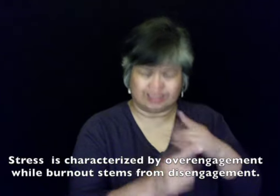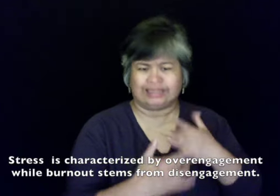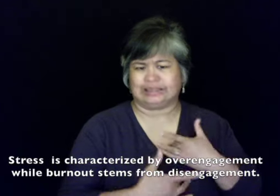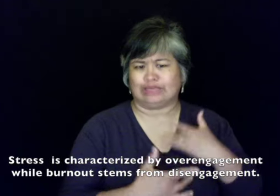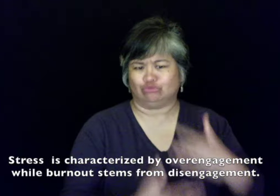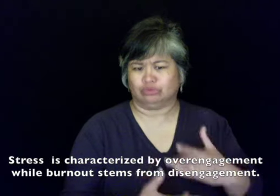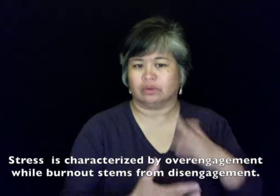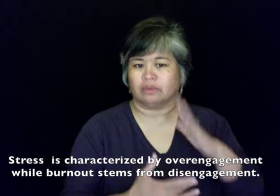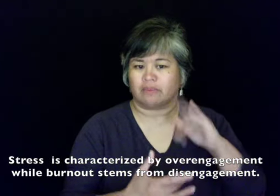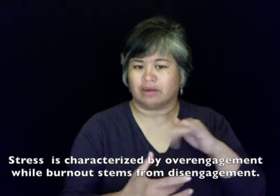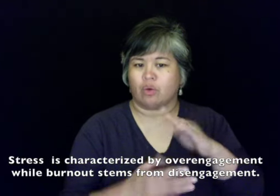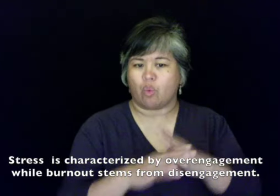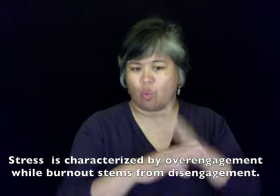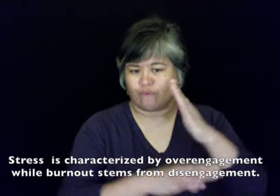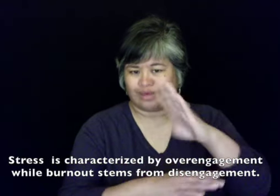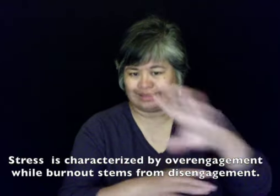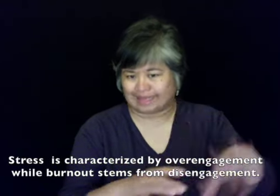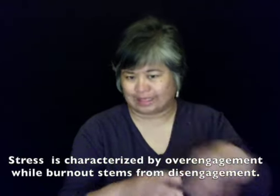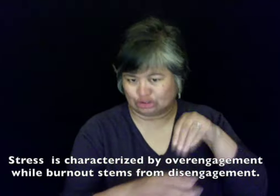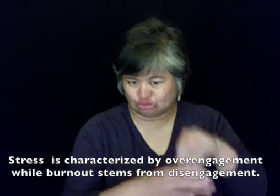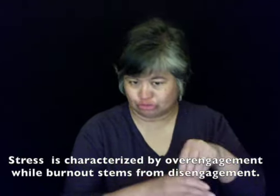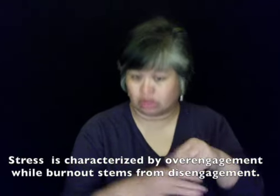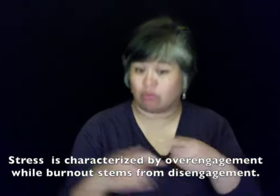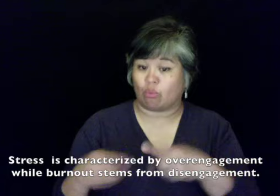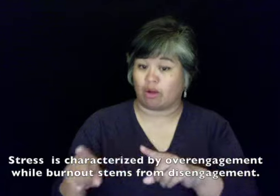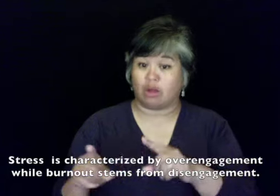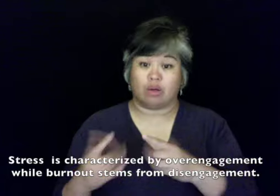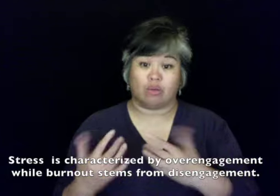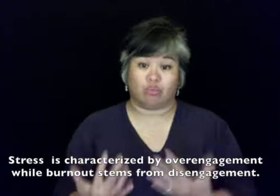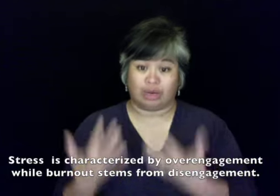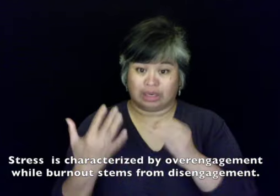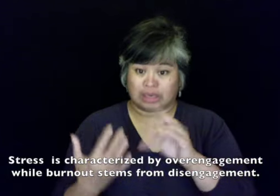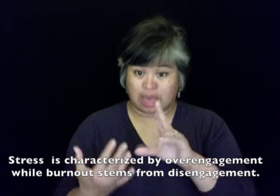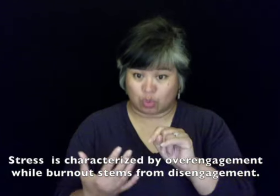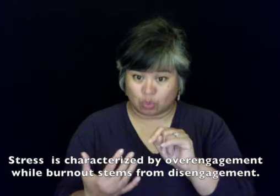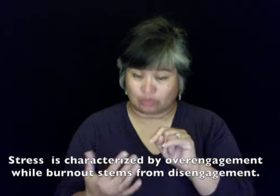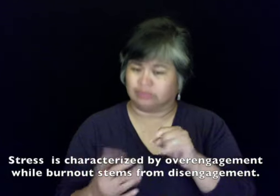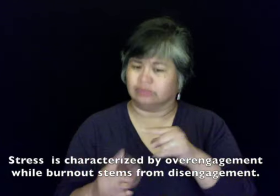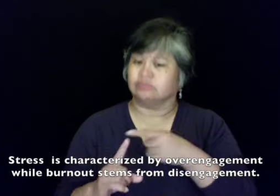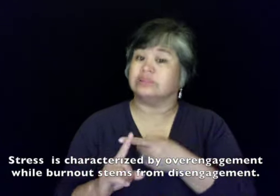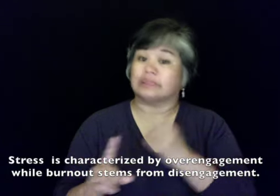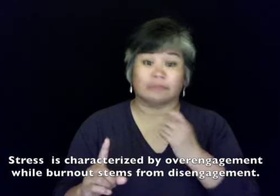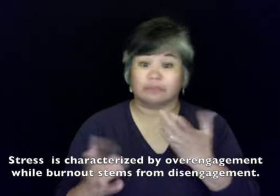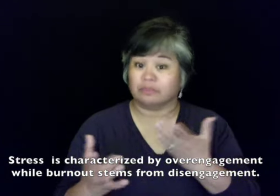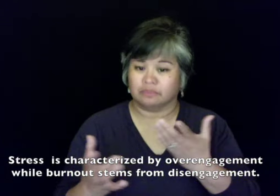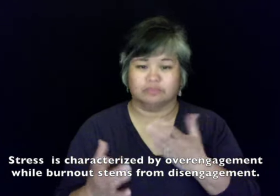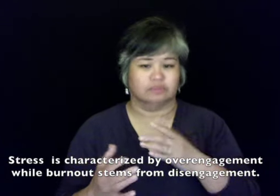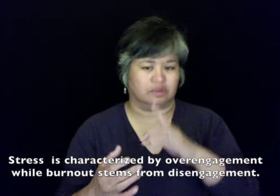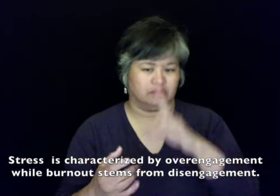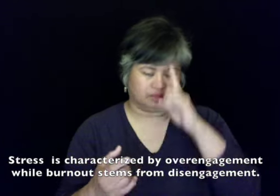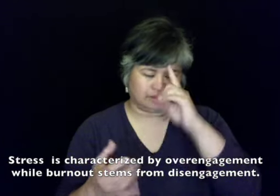Stress is characterized by an over-engagement, while burnout stems from disengagement.